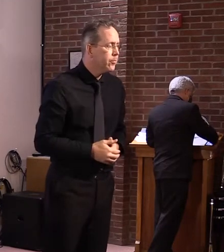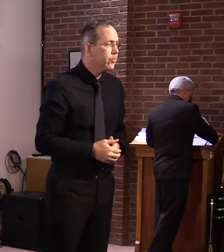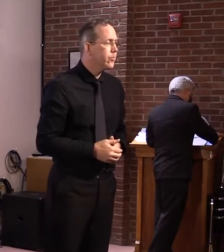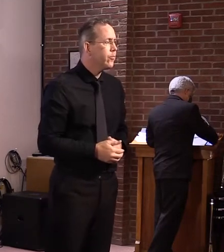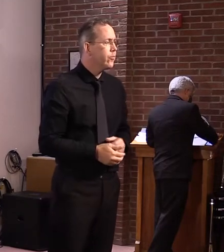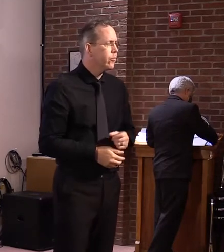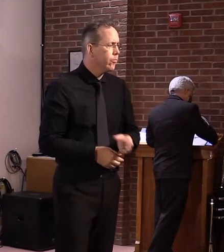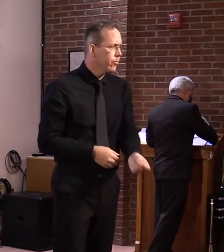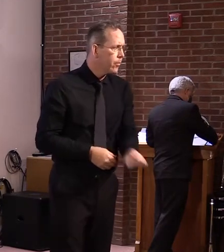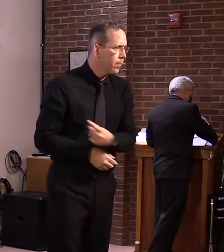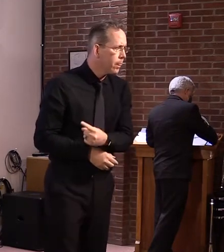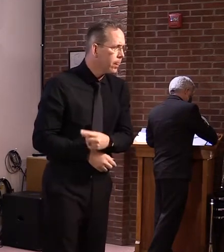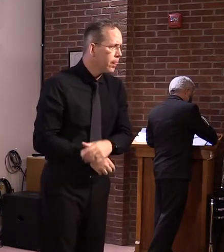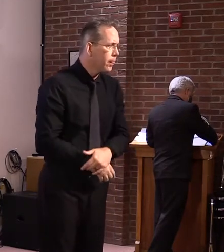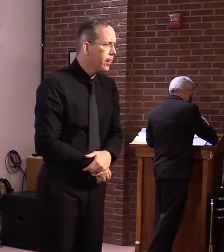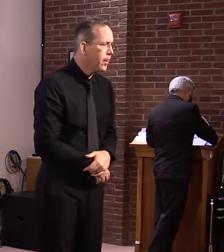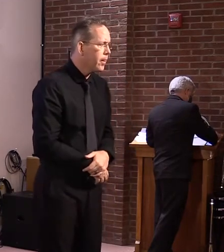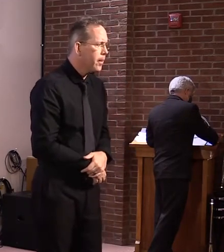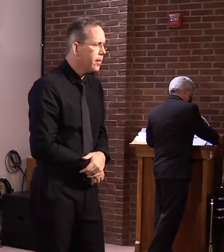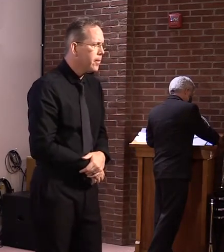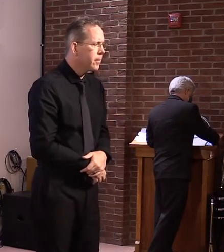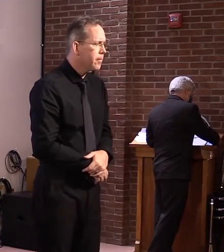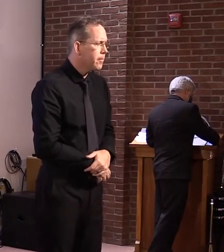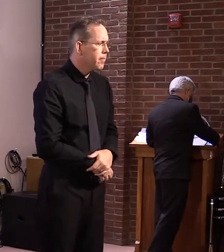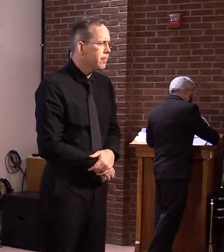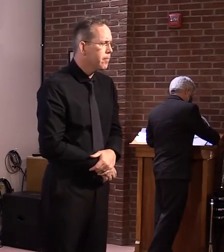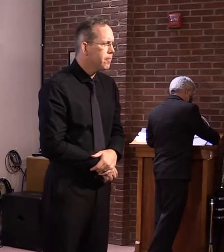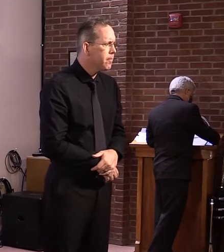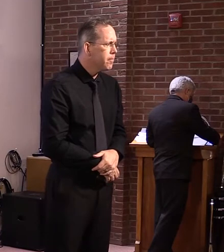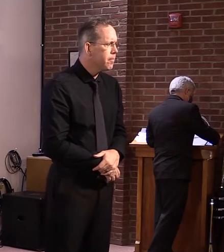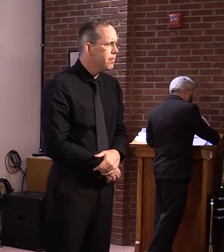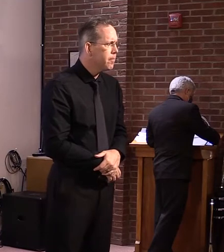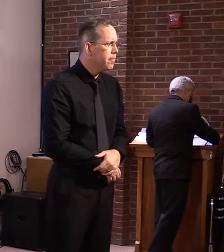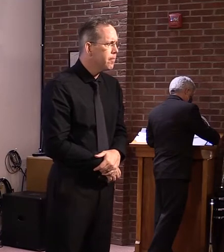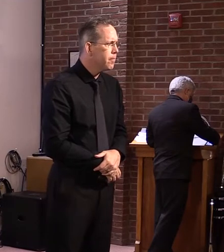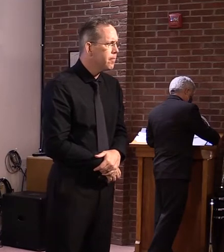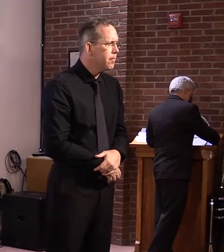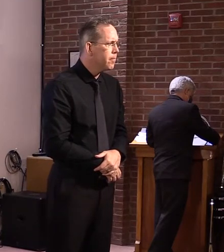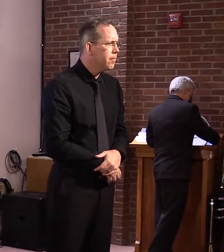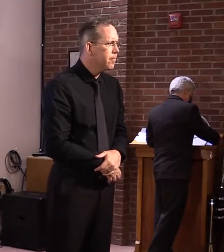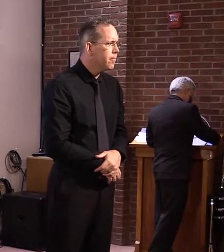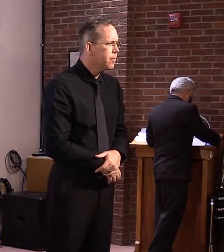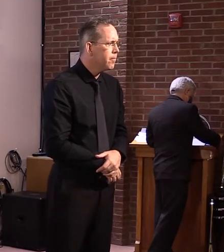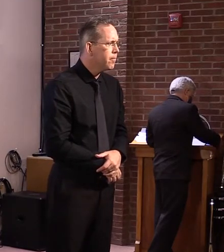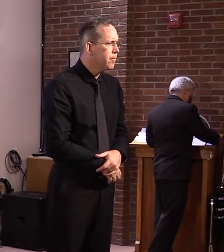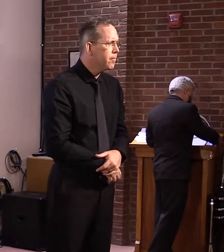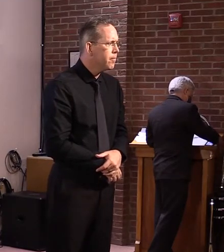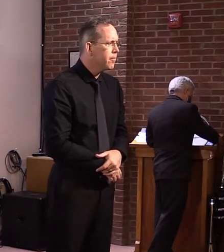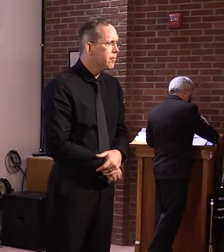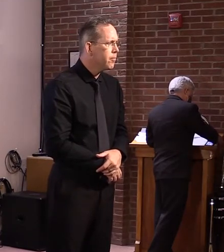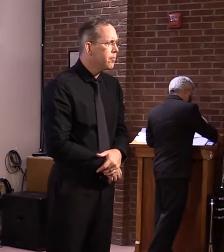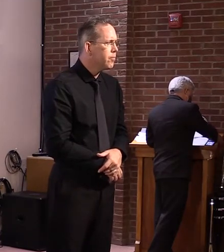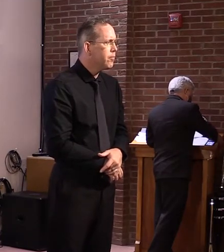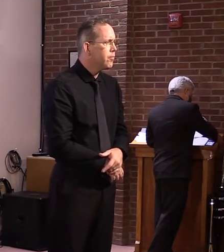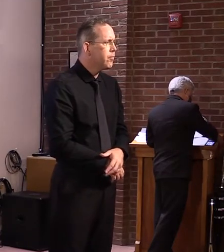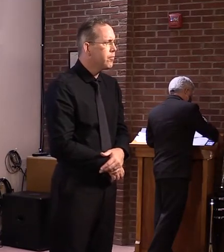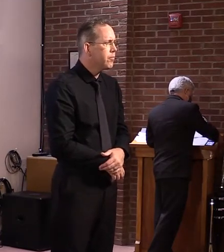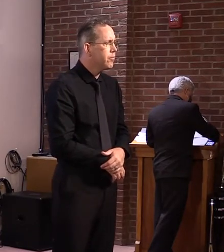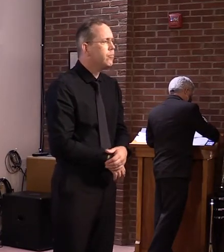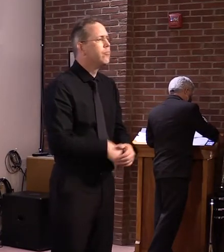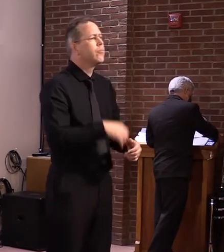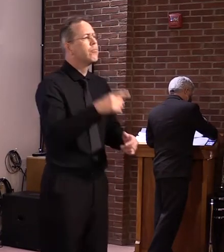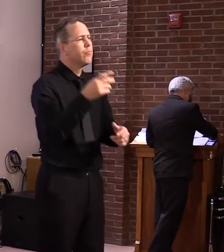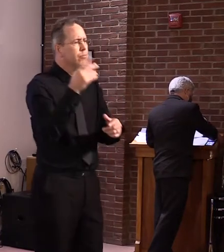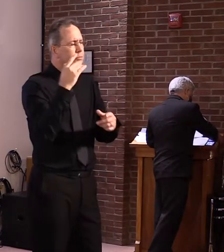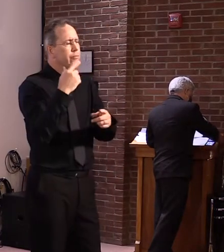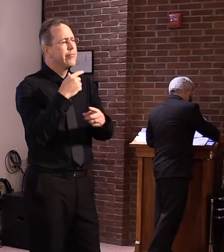I think that's a question that's been out there for quite some time, and I answered this as well. I don't know if you were on the call or not, maybe a week